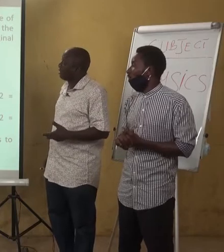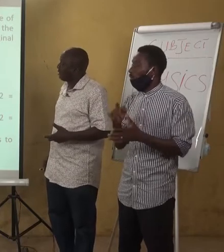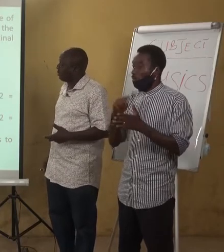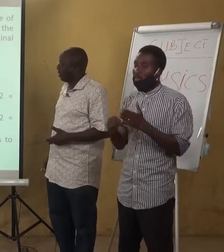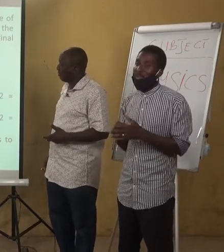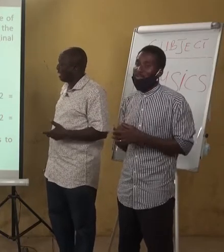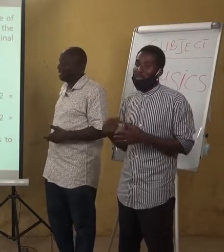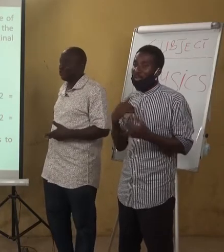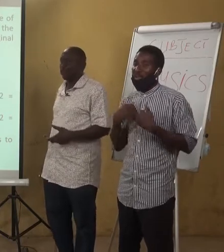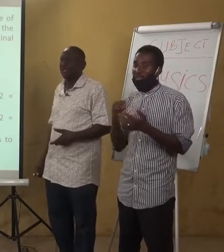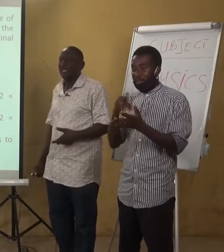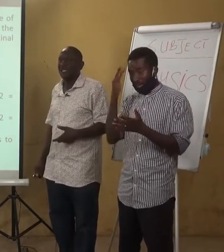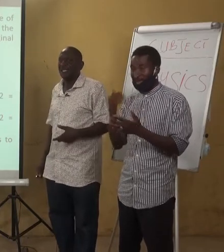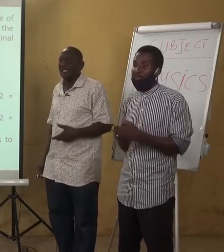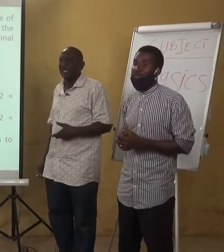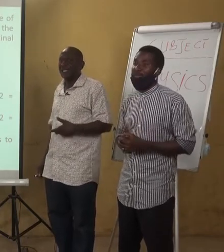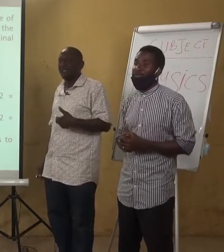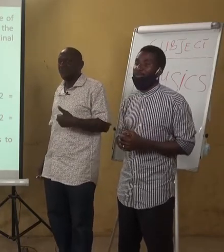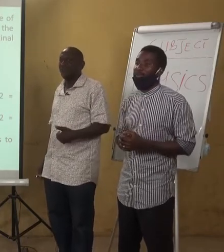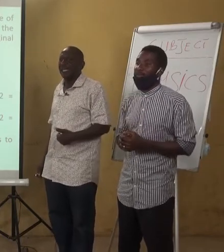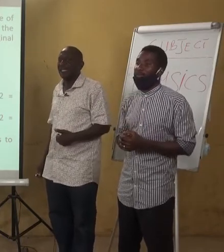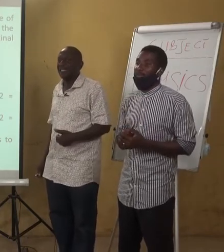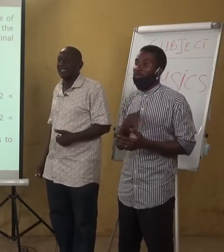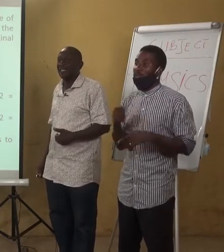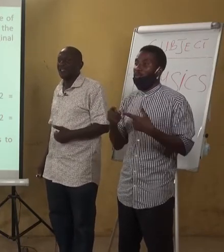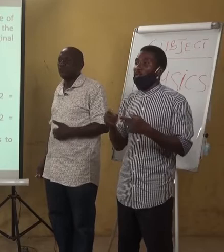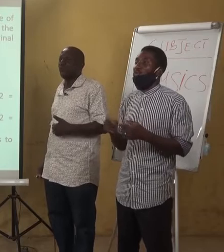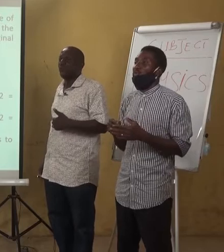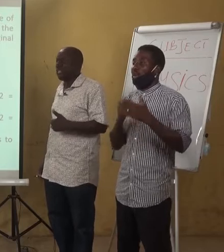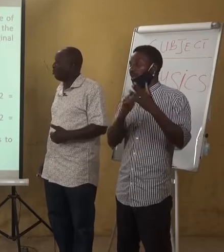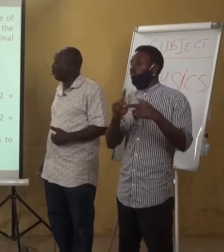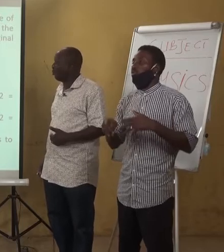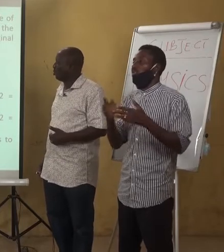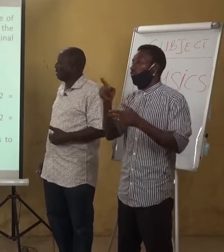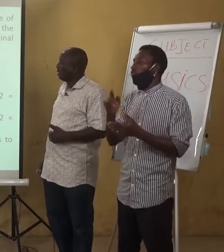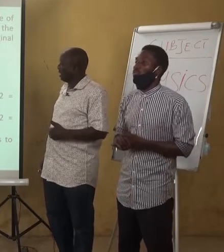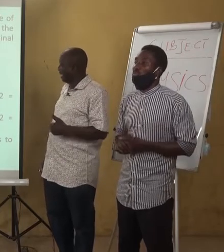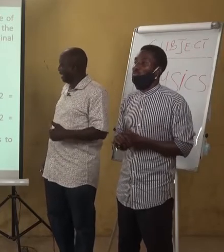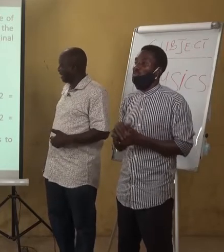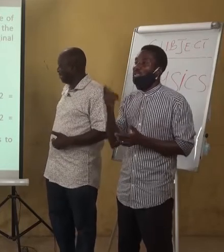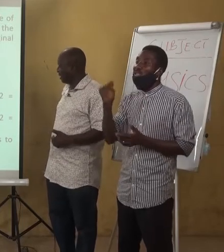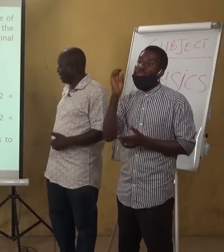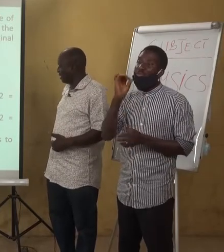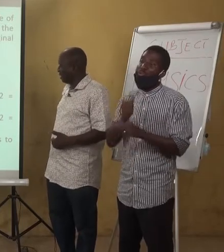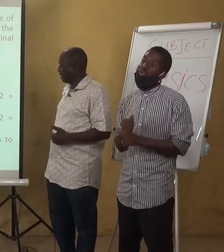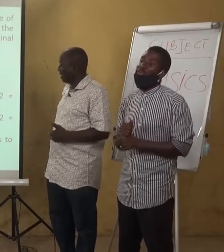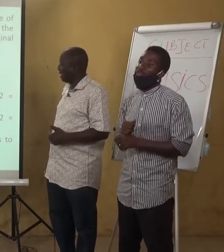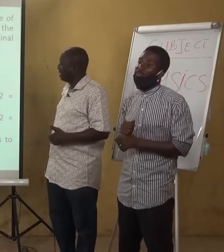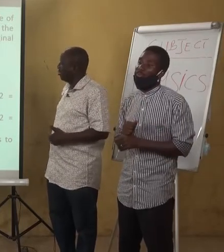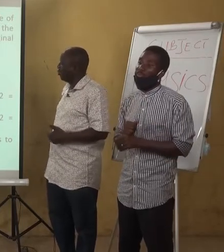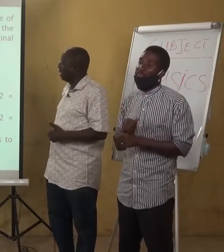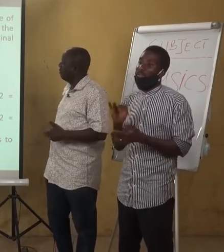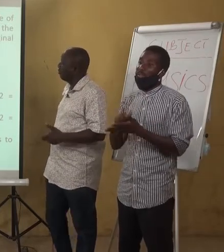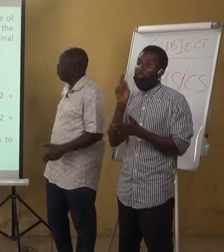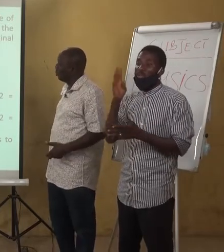what we have learned so far, and then go ahead to give you the assignment